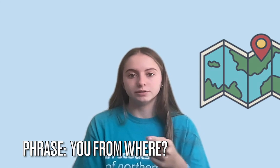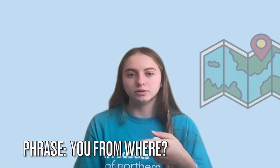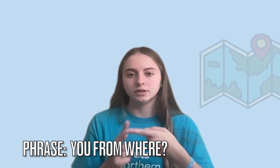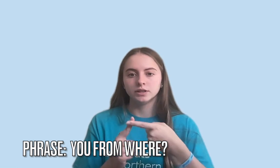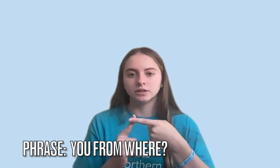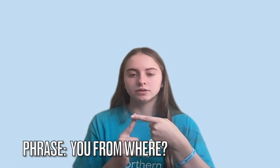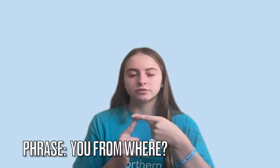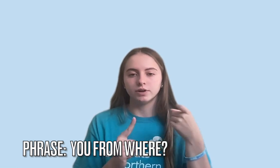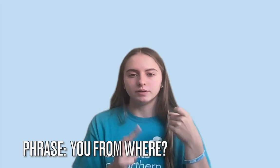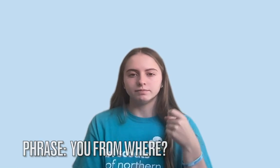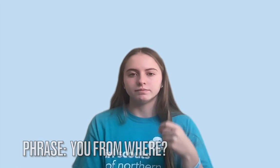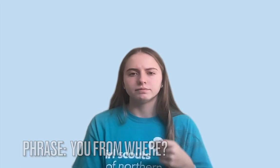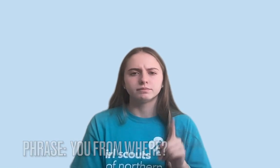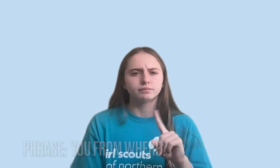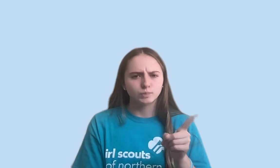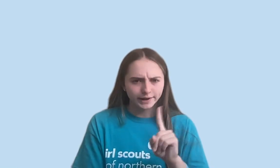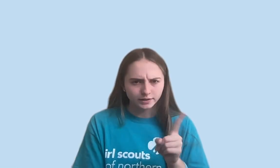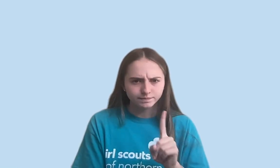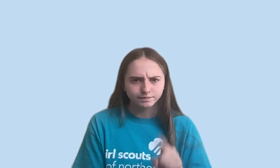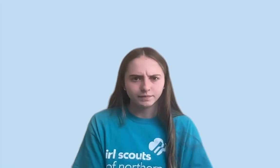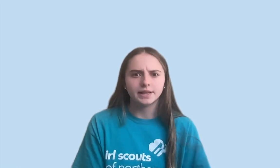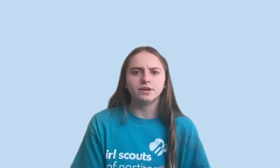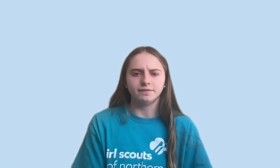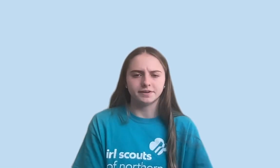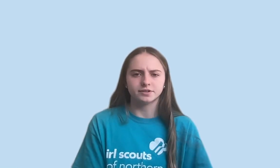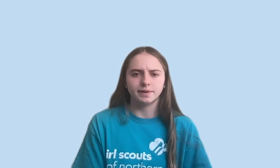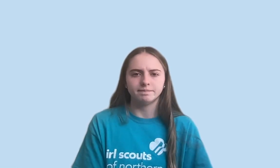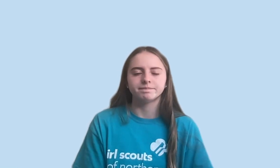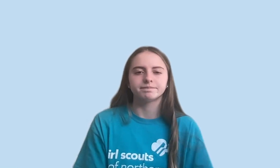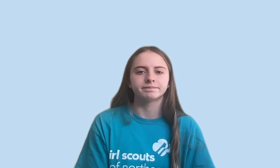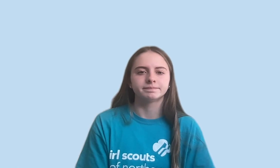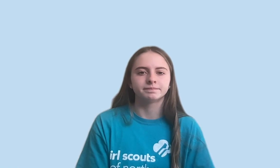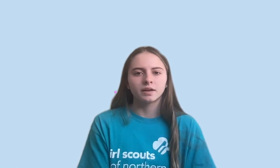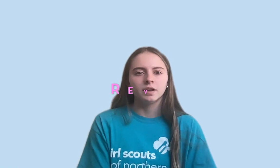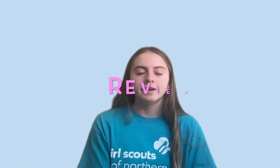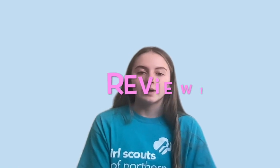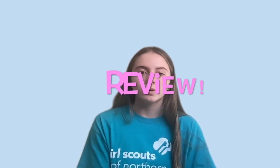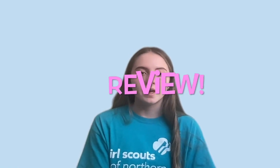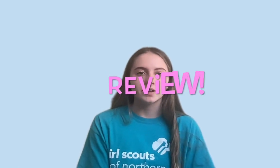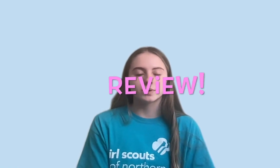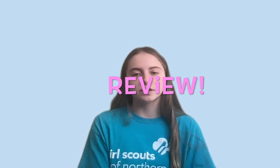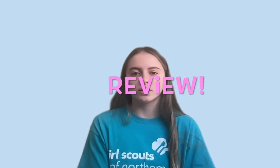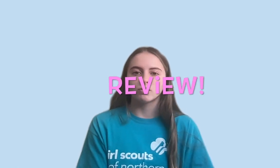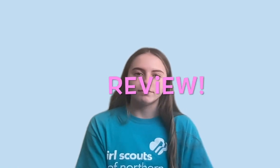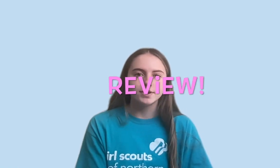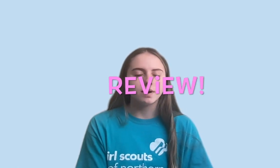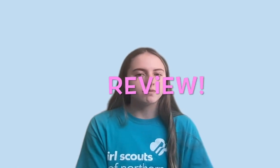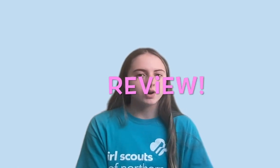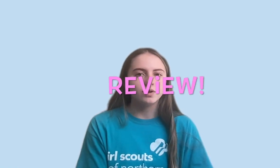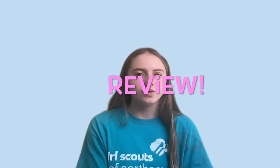You from where, and then you finger spell. Now we'll end with a little review of all the